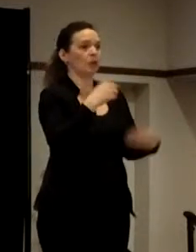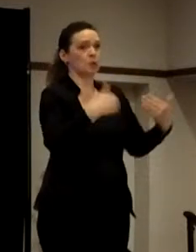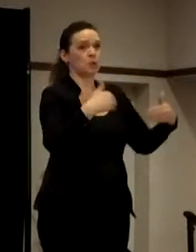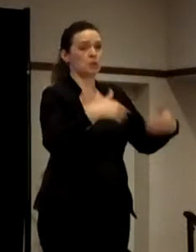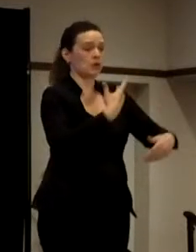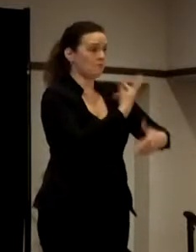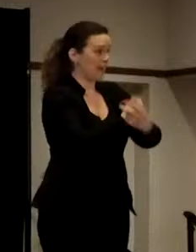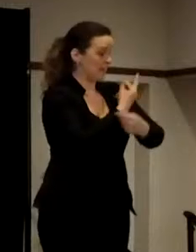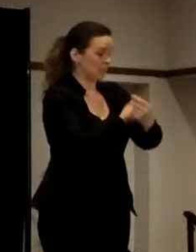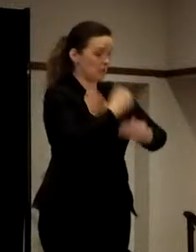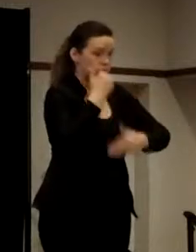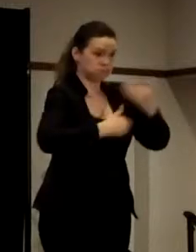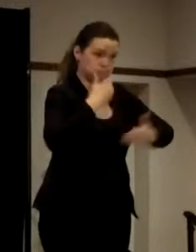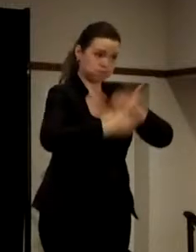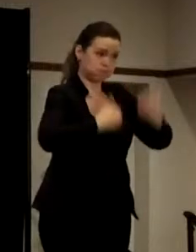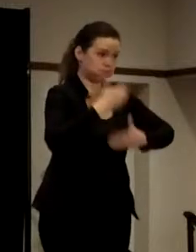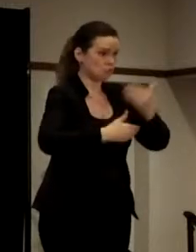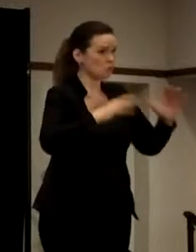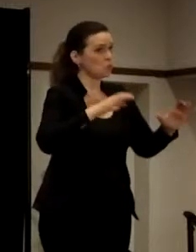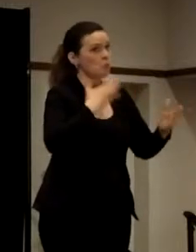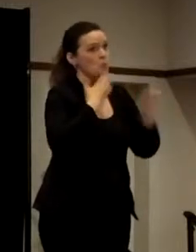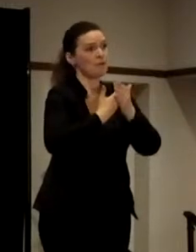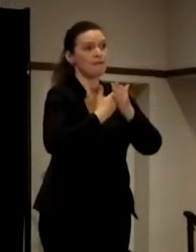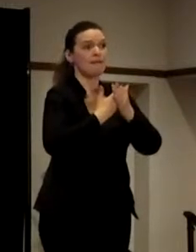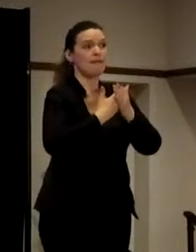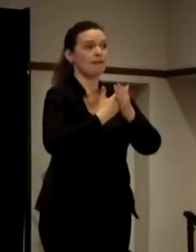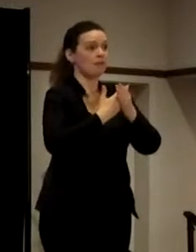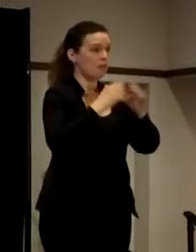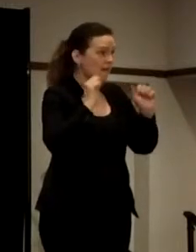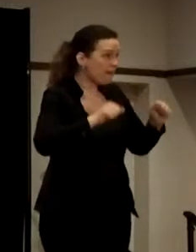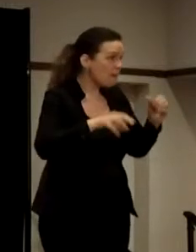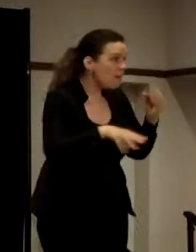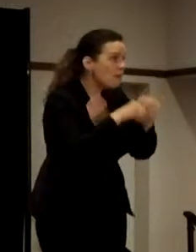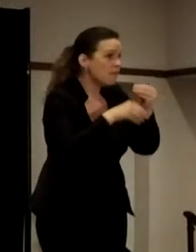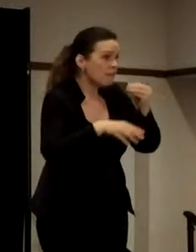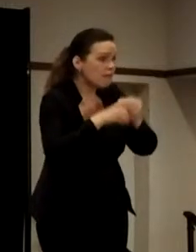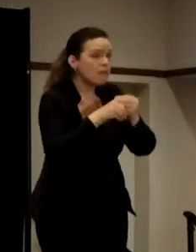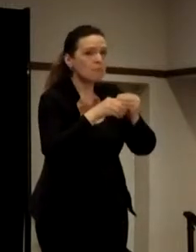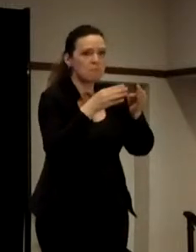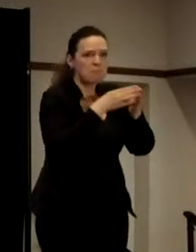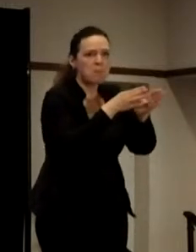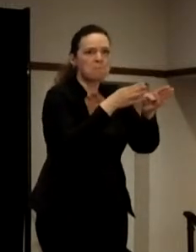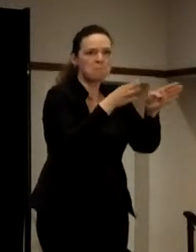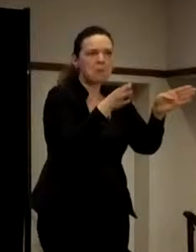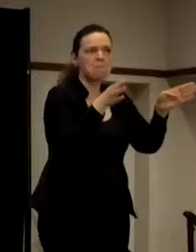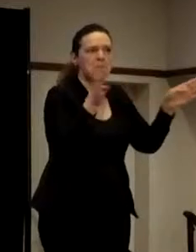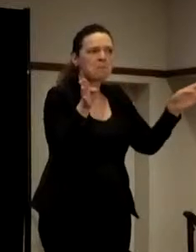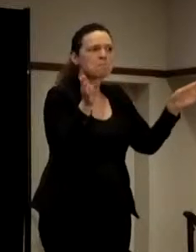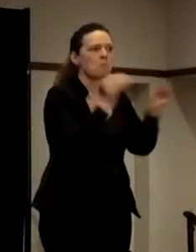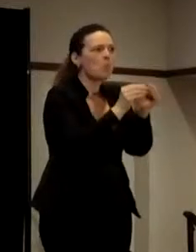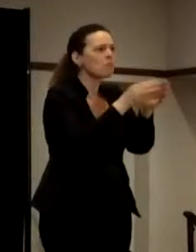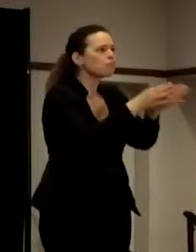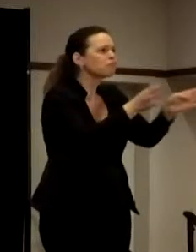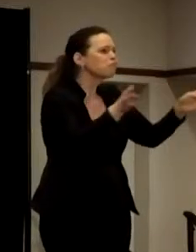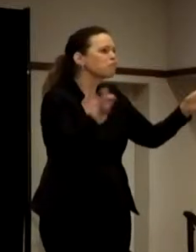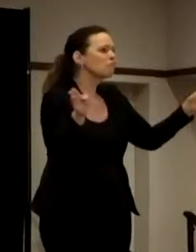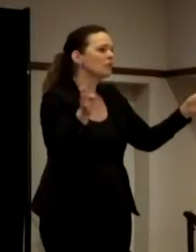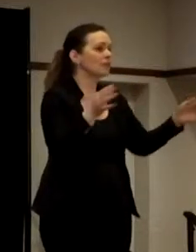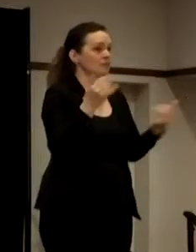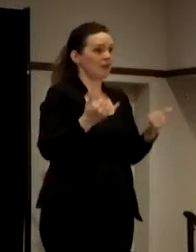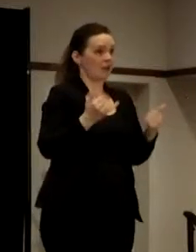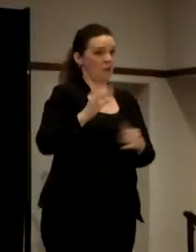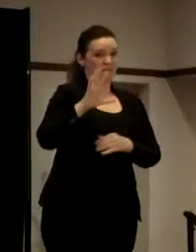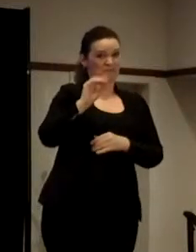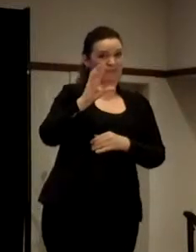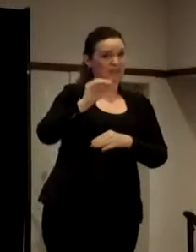up vaccine eligibility. I asked the state to consider 50 and above, and also